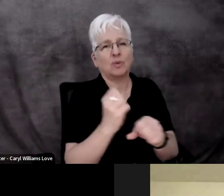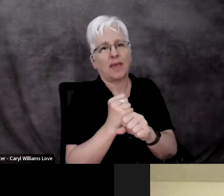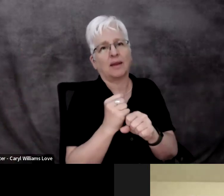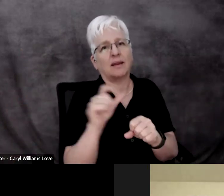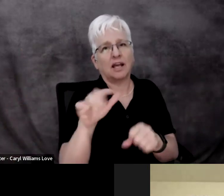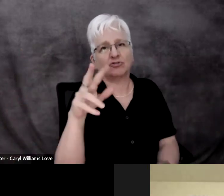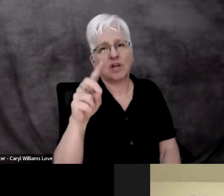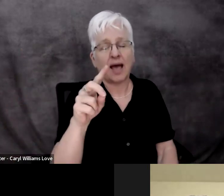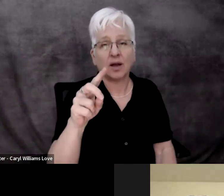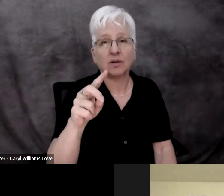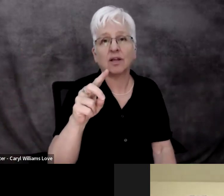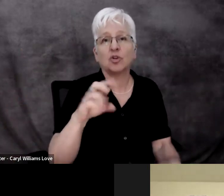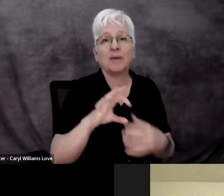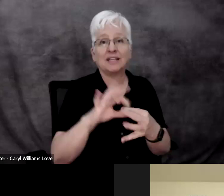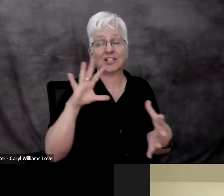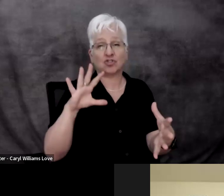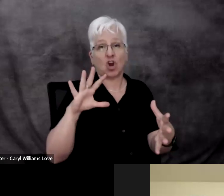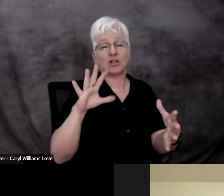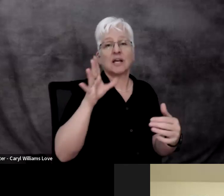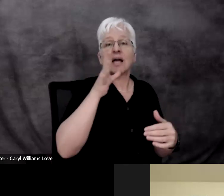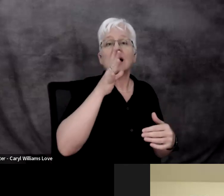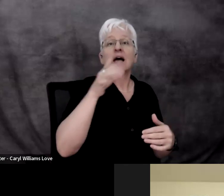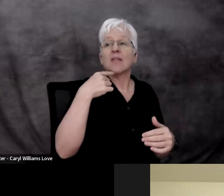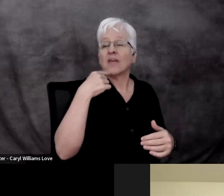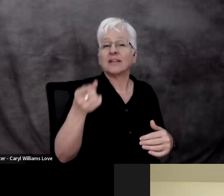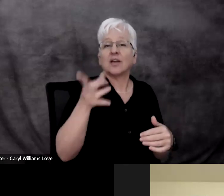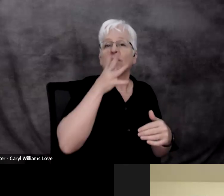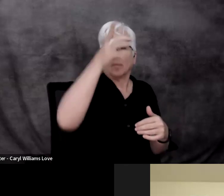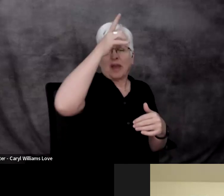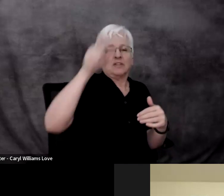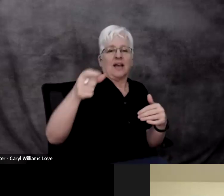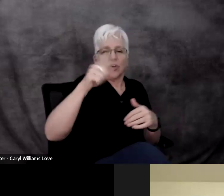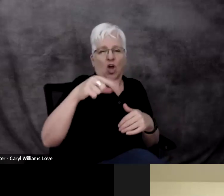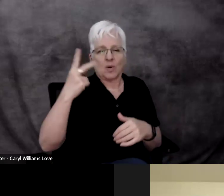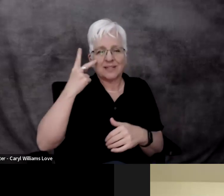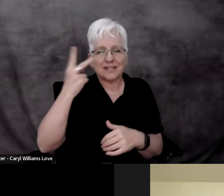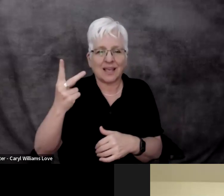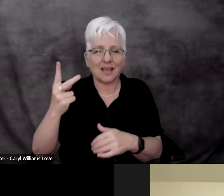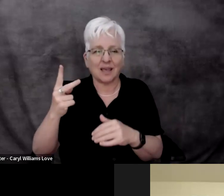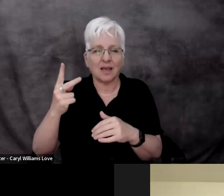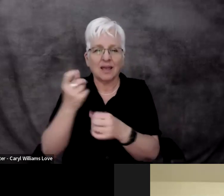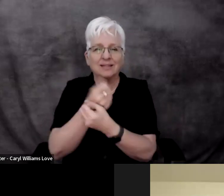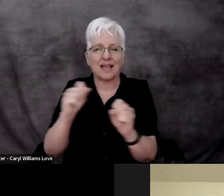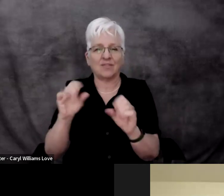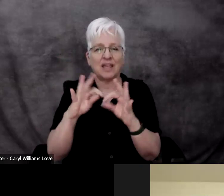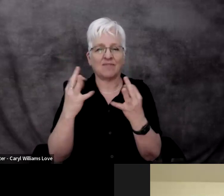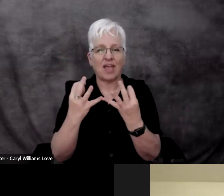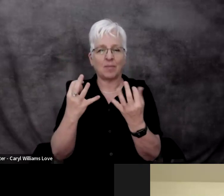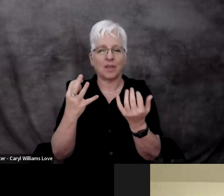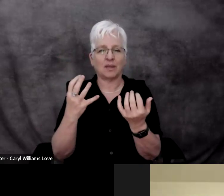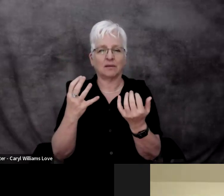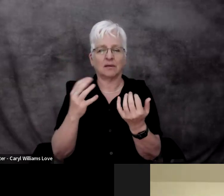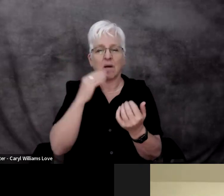child discharged, the parents are saying, his needs exceed what we can do safely in the family home. I'm not lying. I'm not kidding. Every parent has their resilience